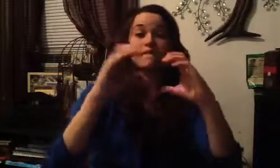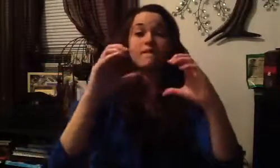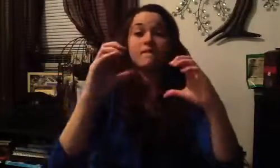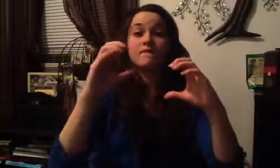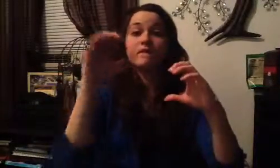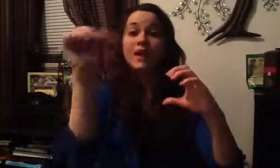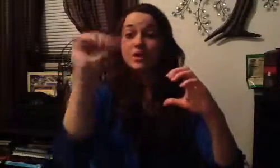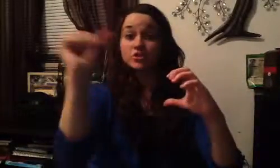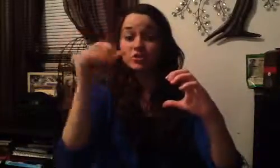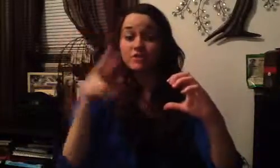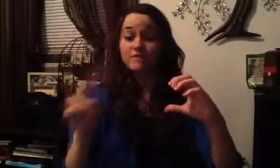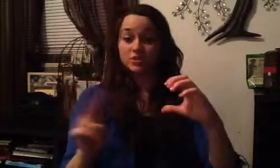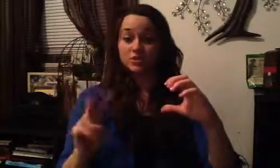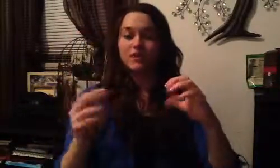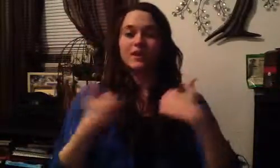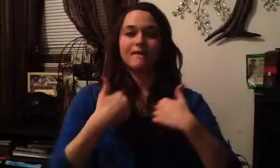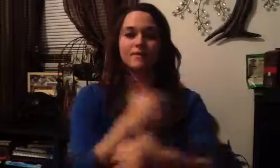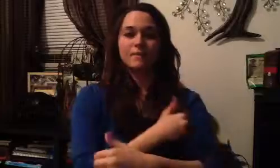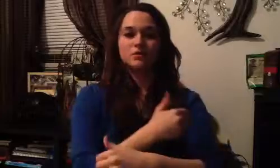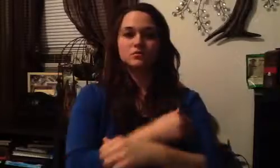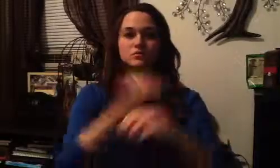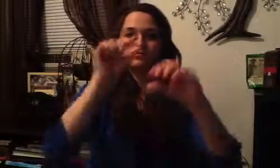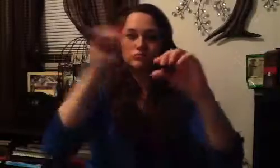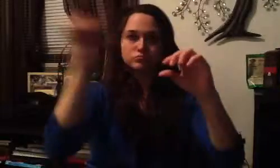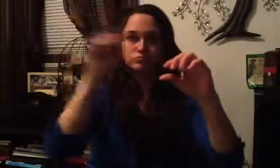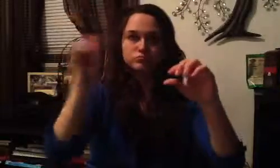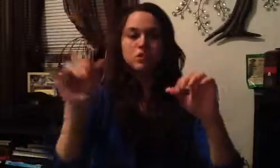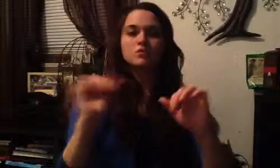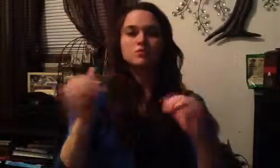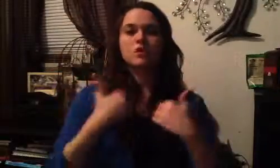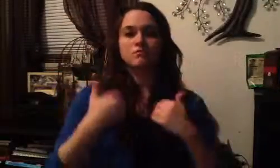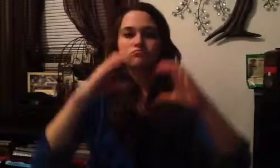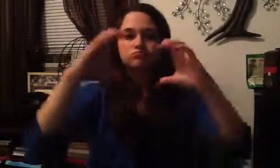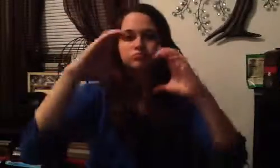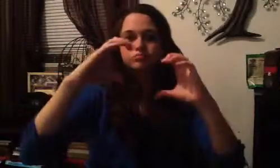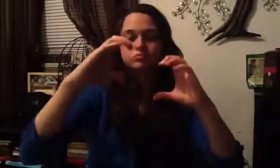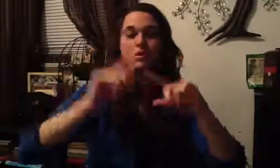trabecular carnae. Okay, please stay tuned, and you will look